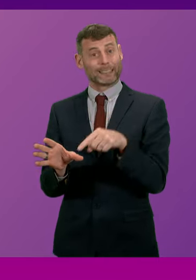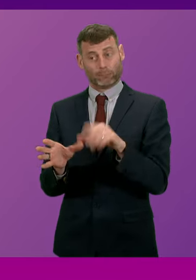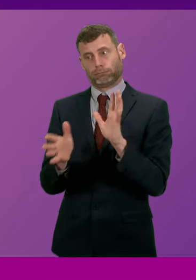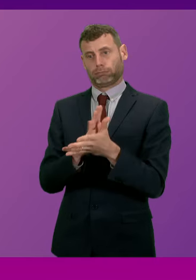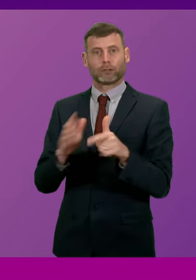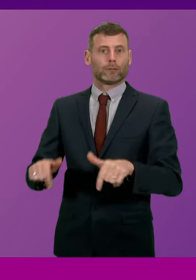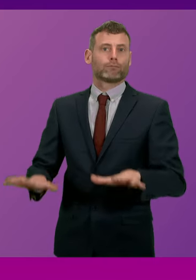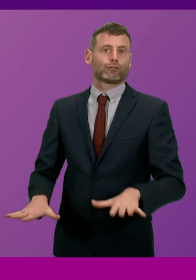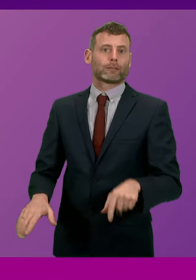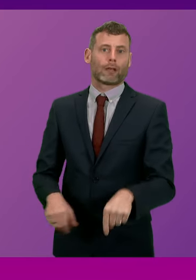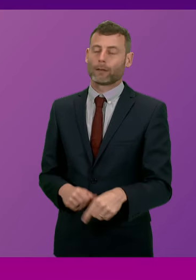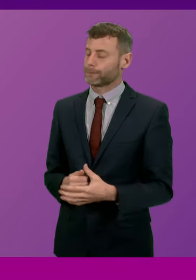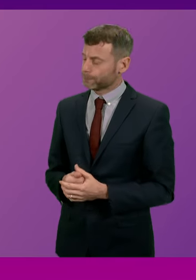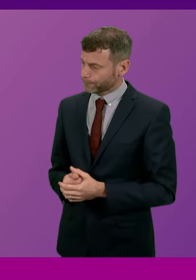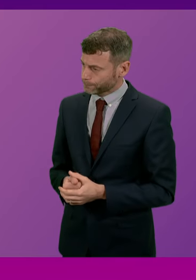First Minister.